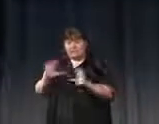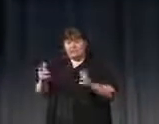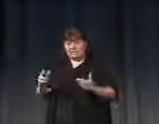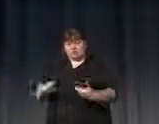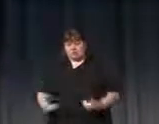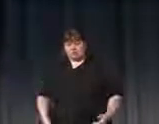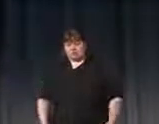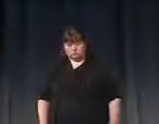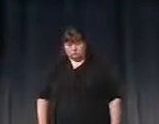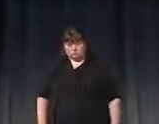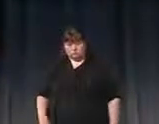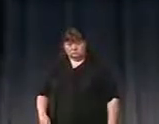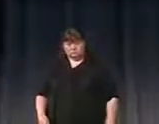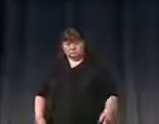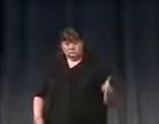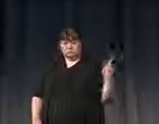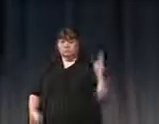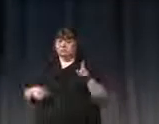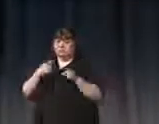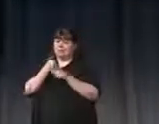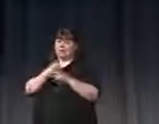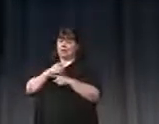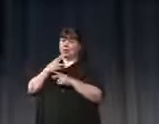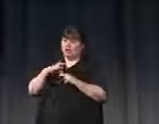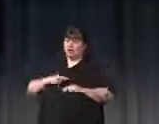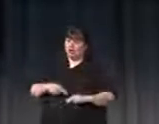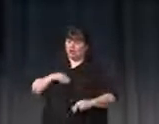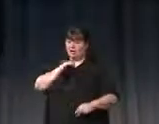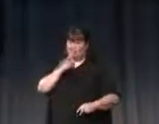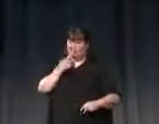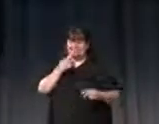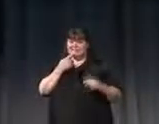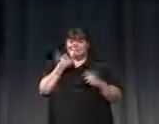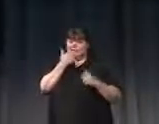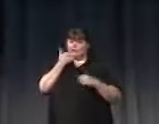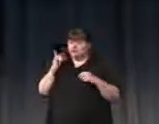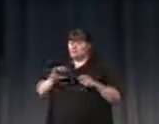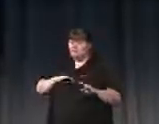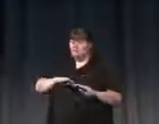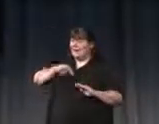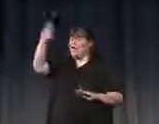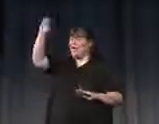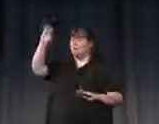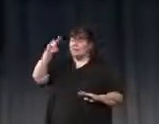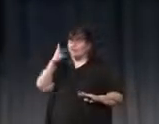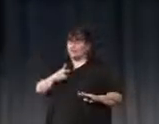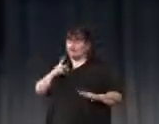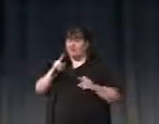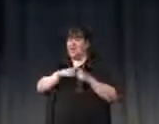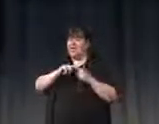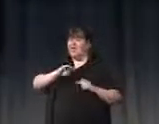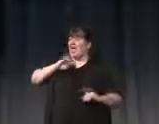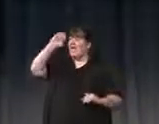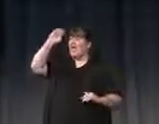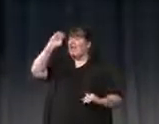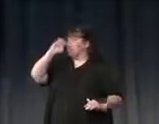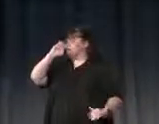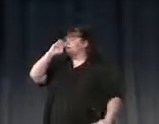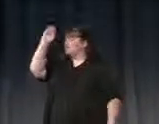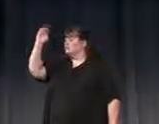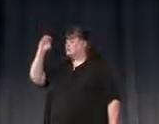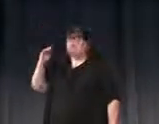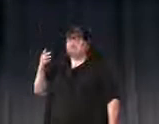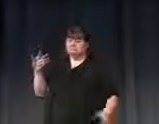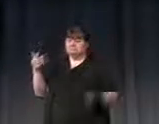right? So it's not something that would ever cause a problem to a human. But you can see that the errors really jump up to like 50%, and then you make it a little more, and it's